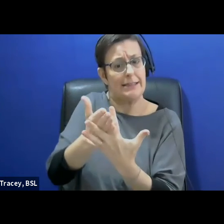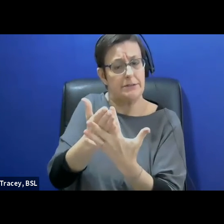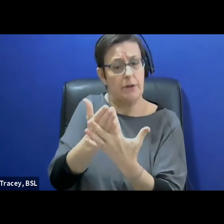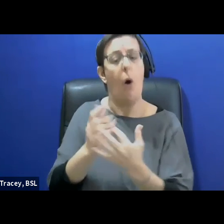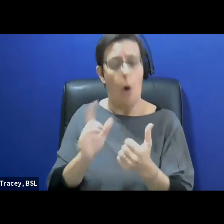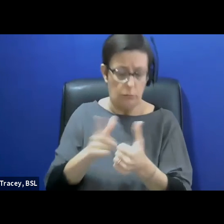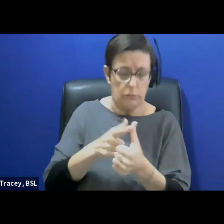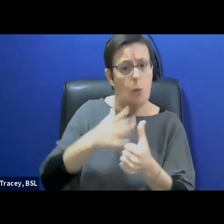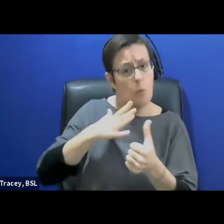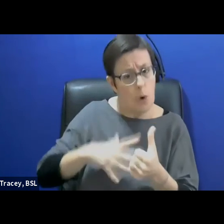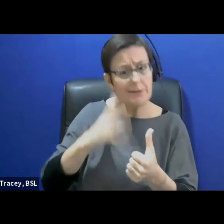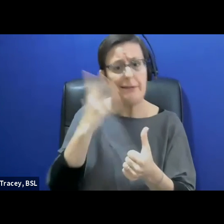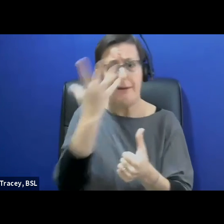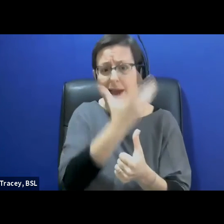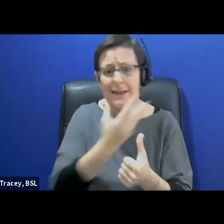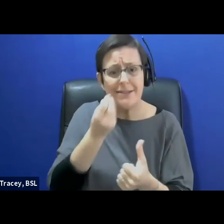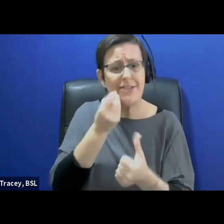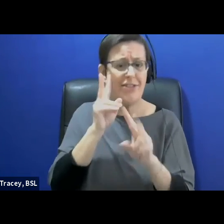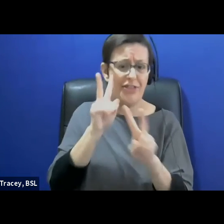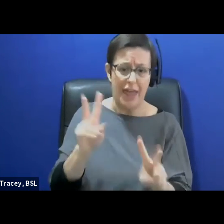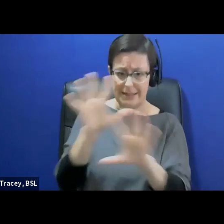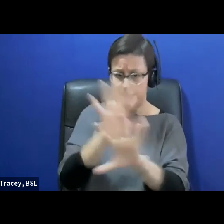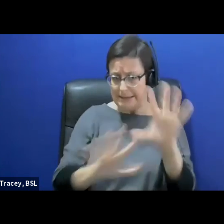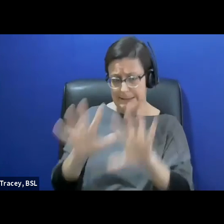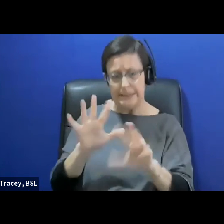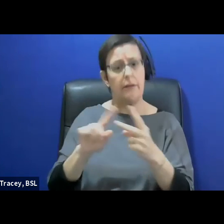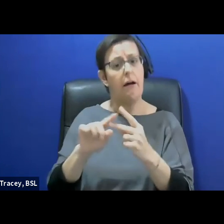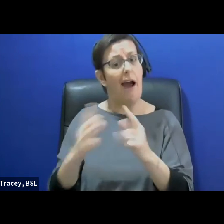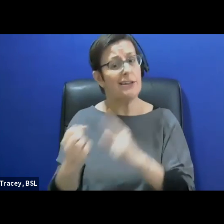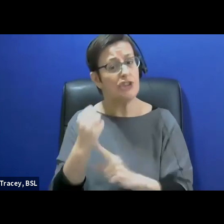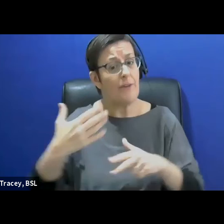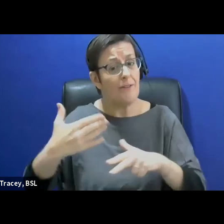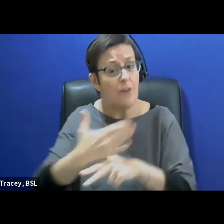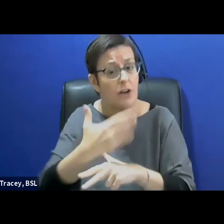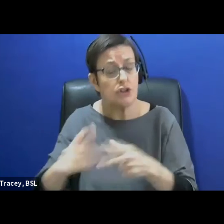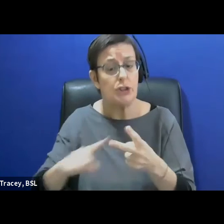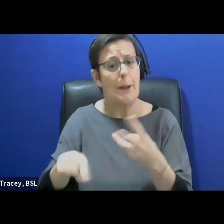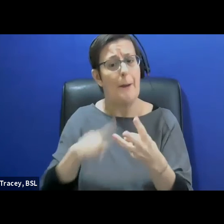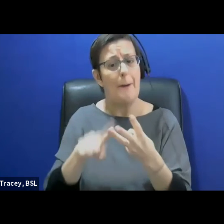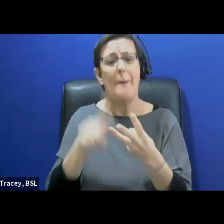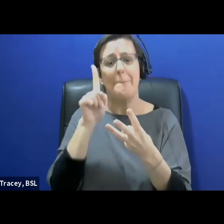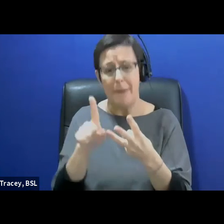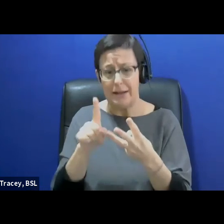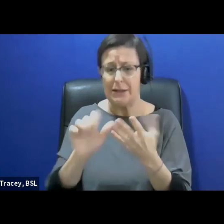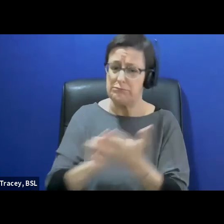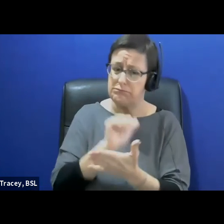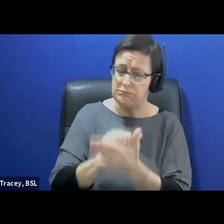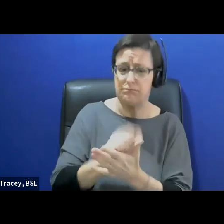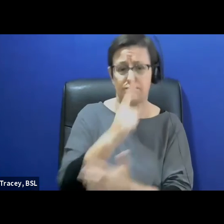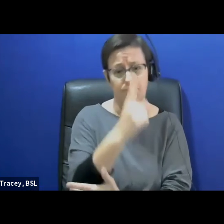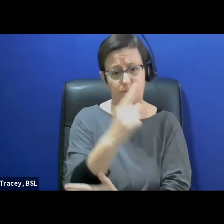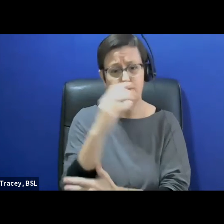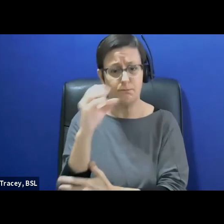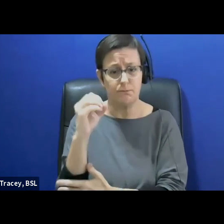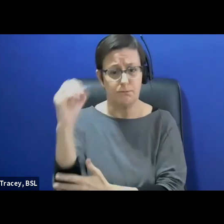that meets these functional requirements, as well as being properly inclusive. And it's